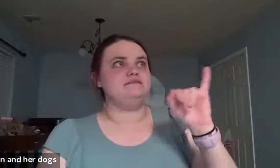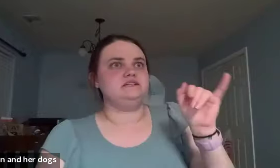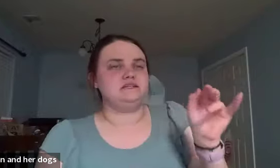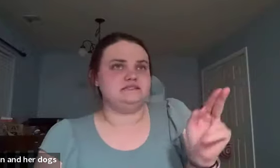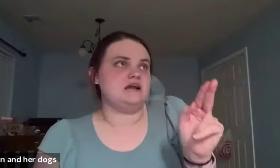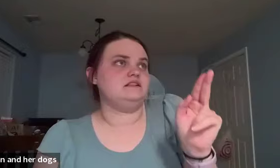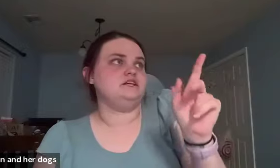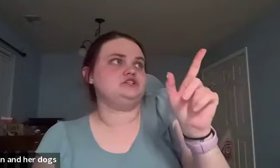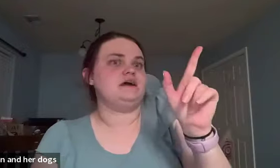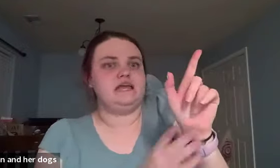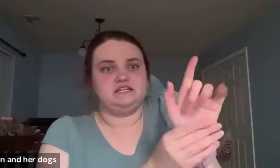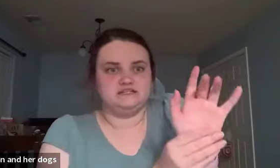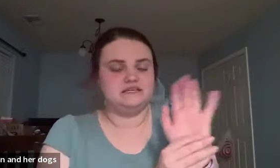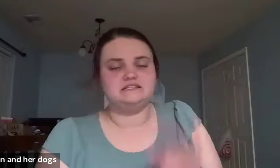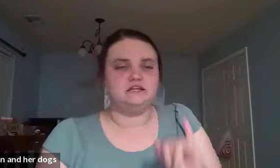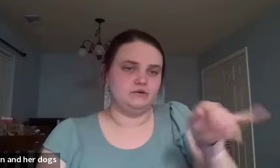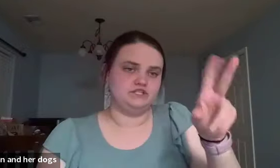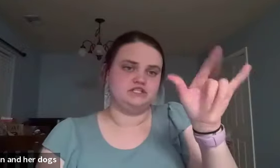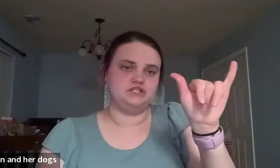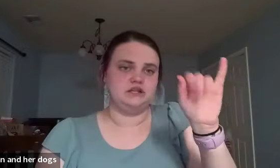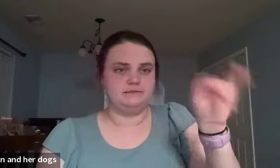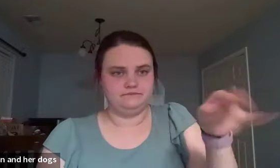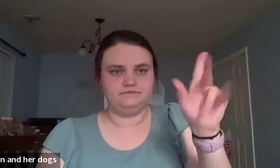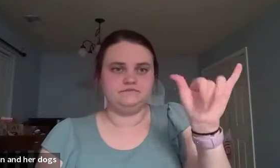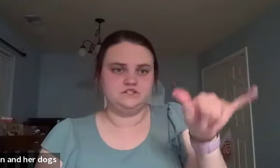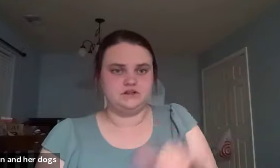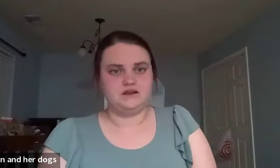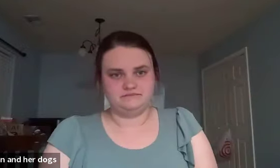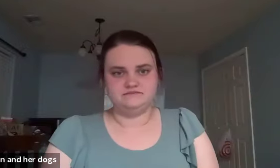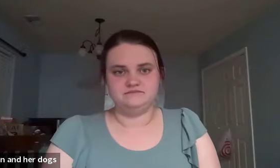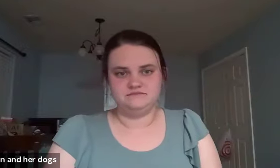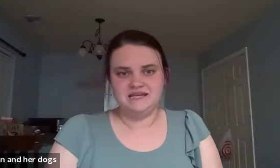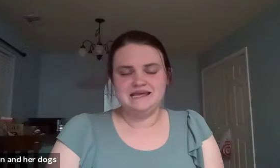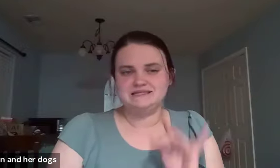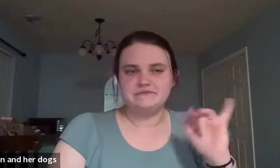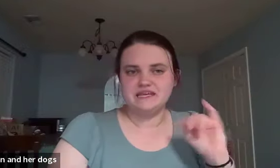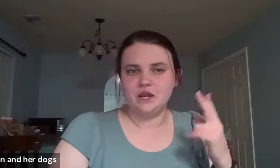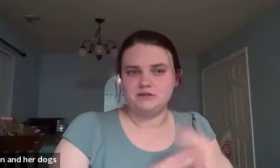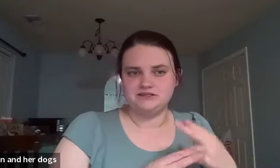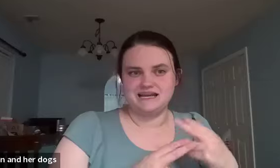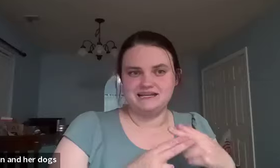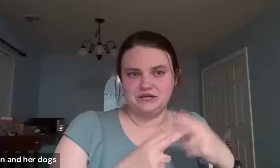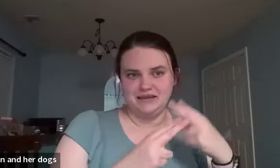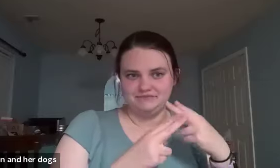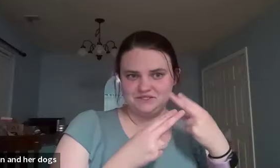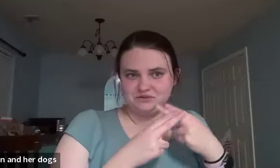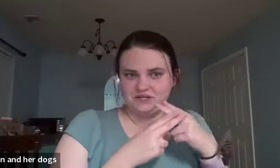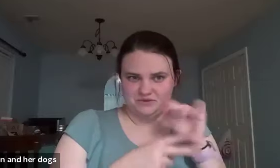have to exactly make sure my hand does this. Like, no, it's just July, July. Same thing can go with your name too. When you